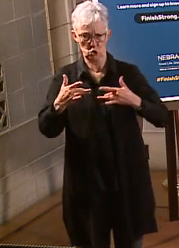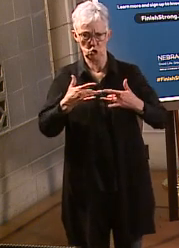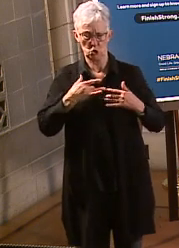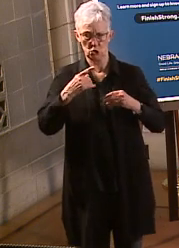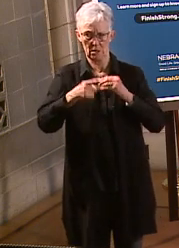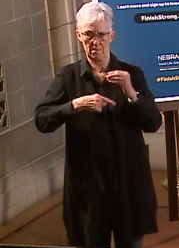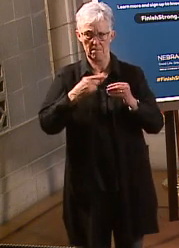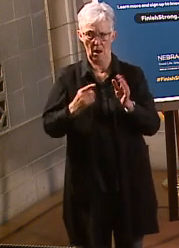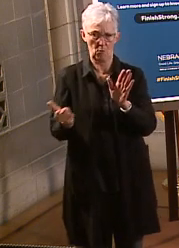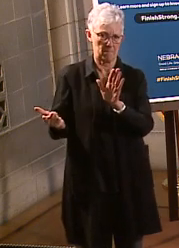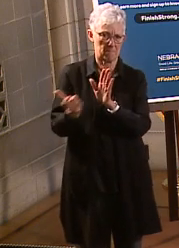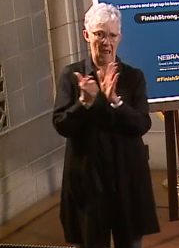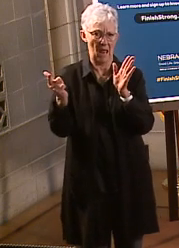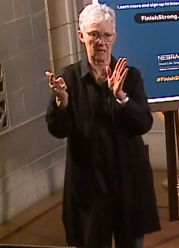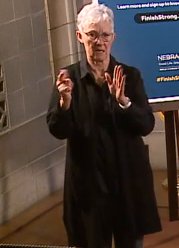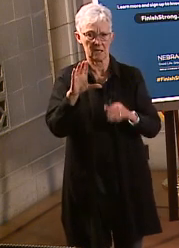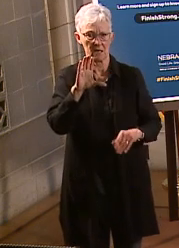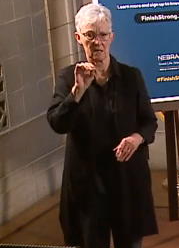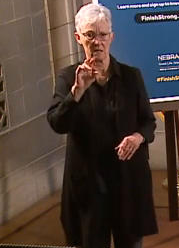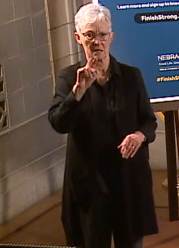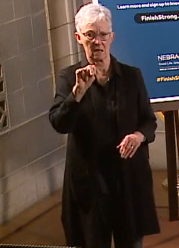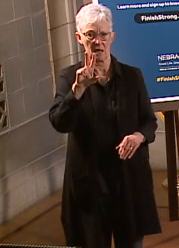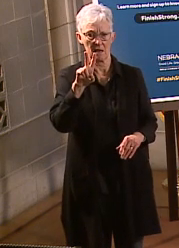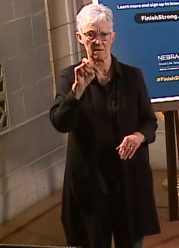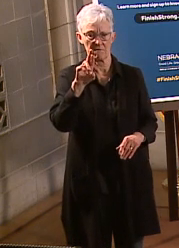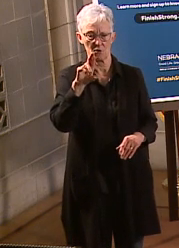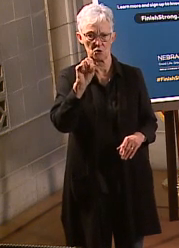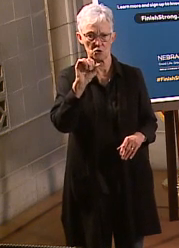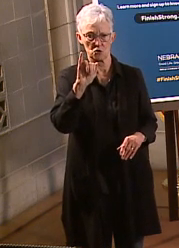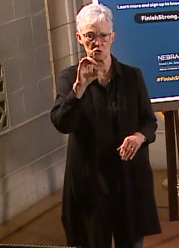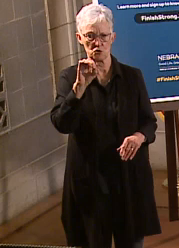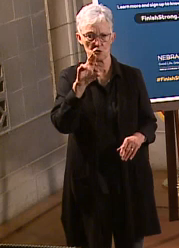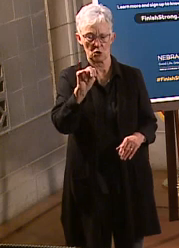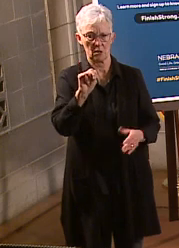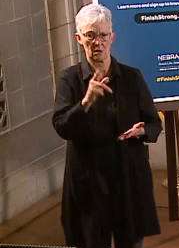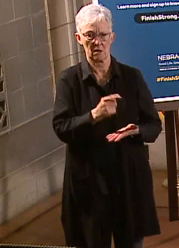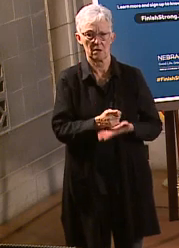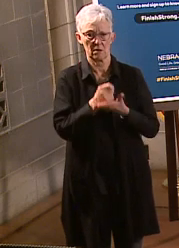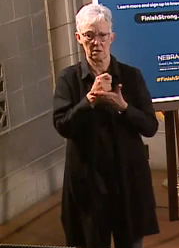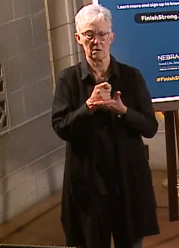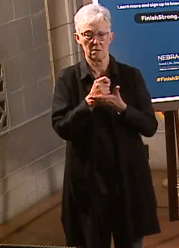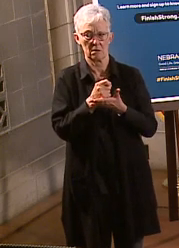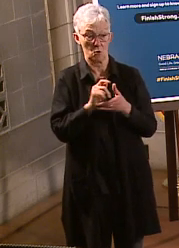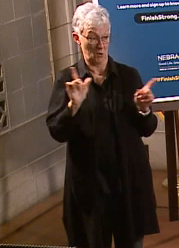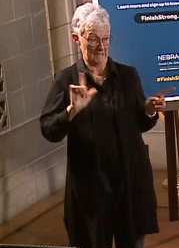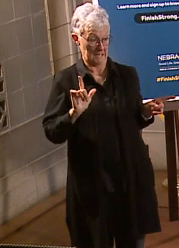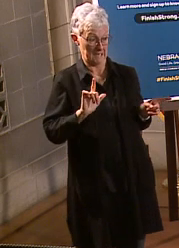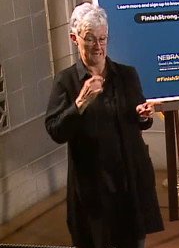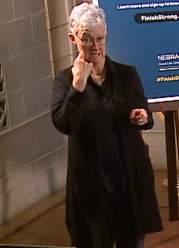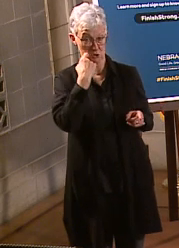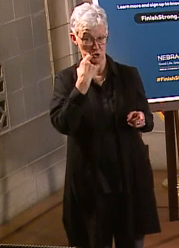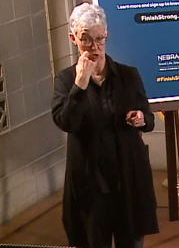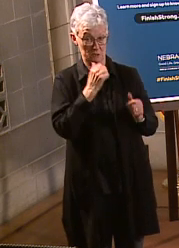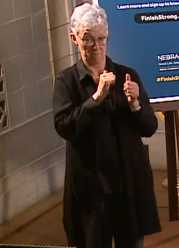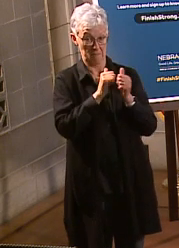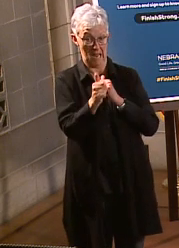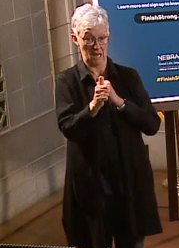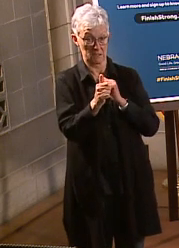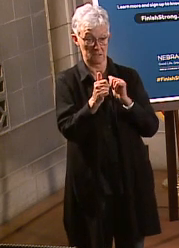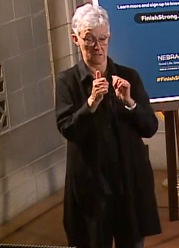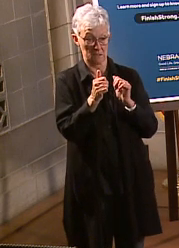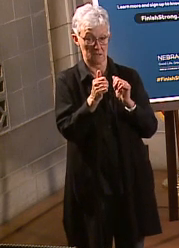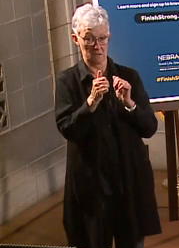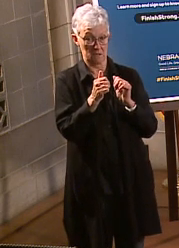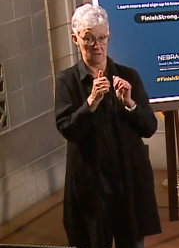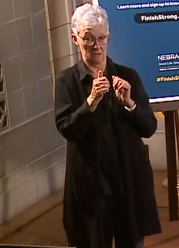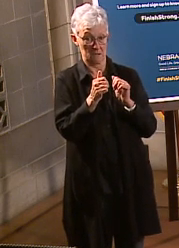I presume there's a bill that you're talking about that is in there? Lincoln just passed an ordinance banning conversion therapy. Oh, Lincoln passed an